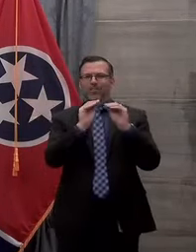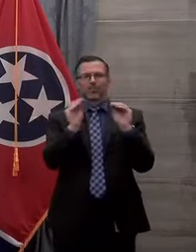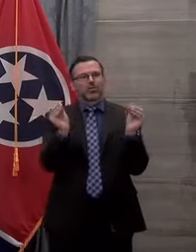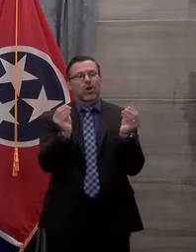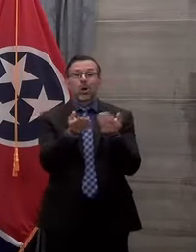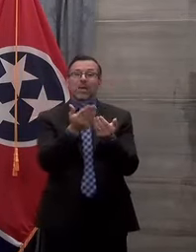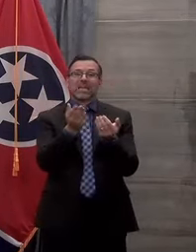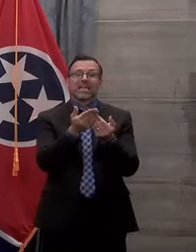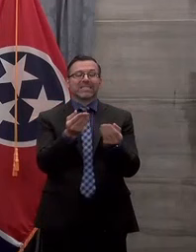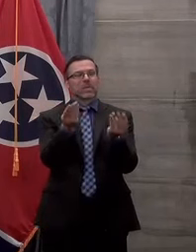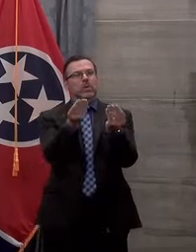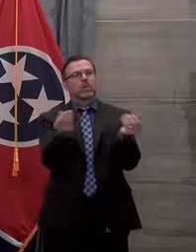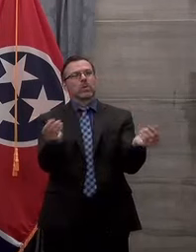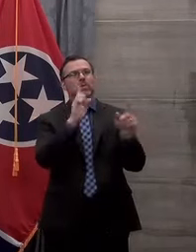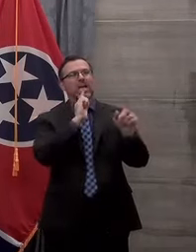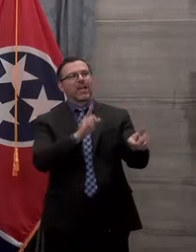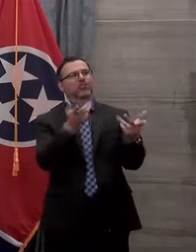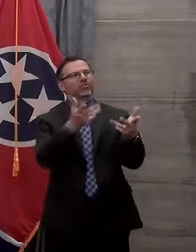answers are complicated.